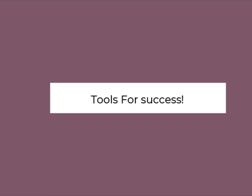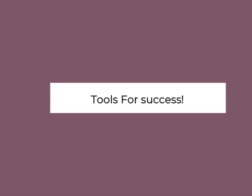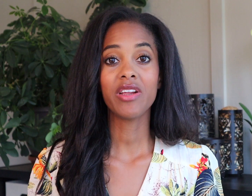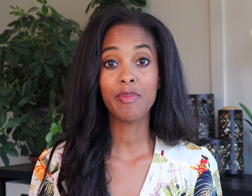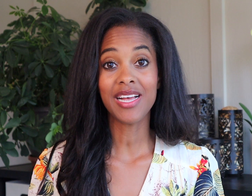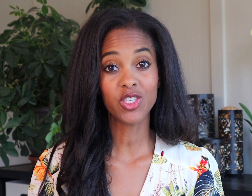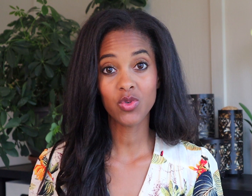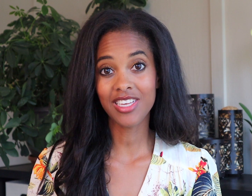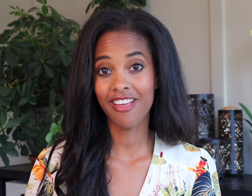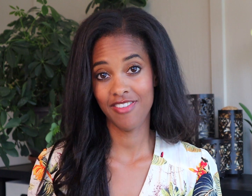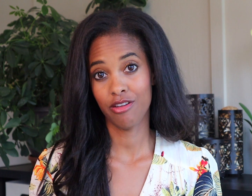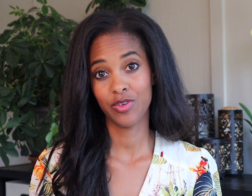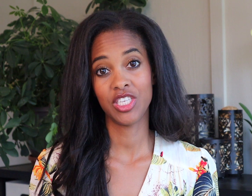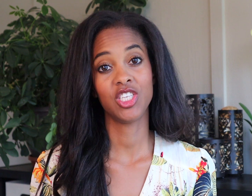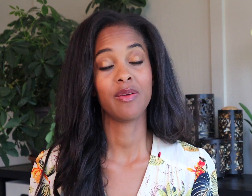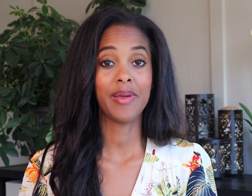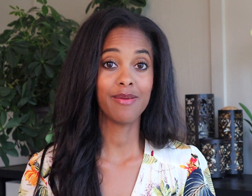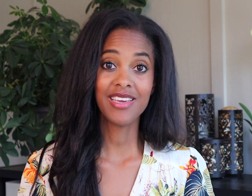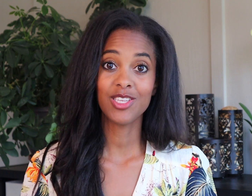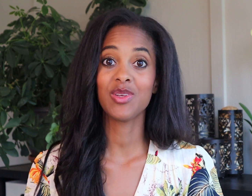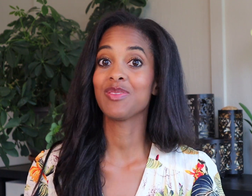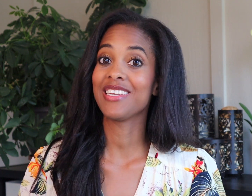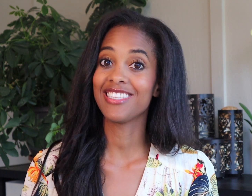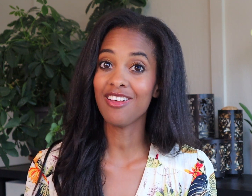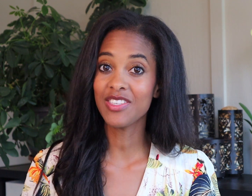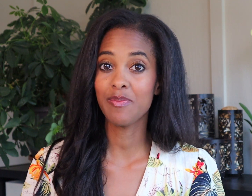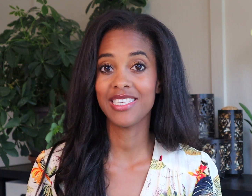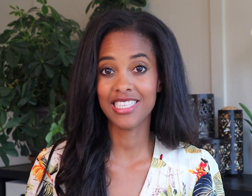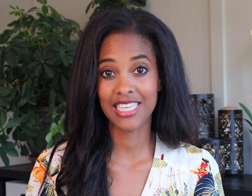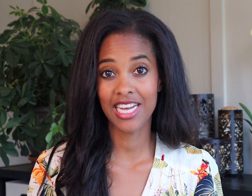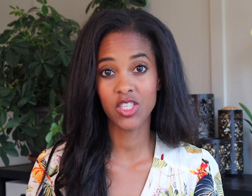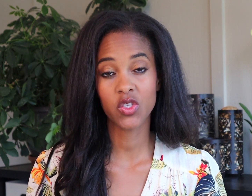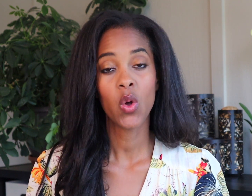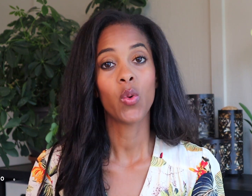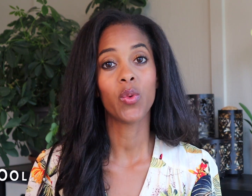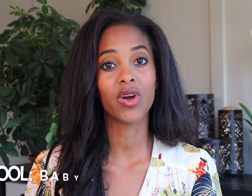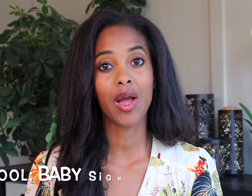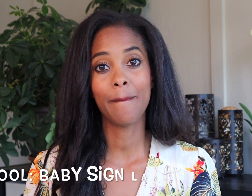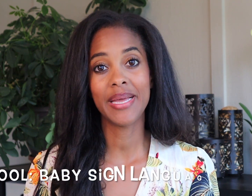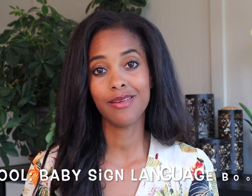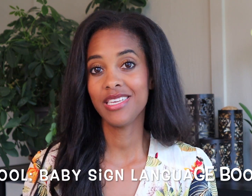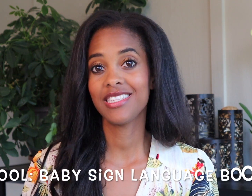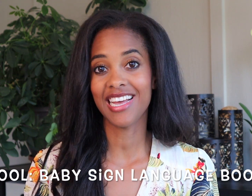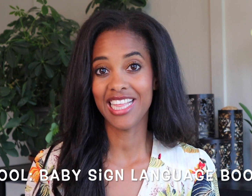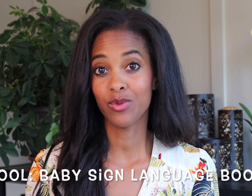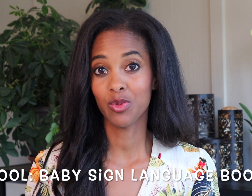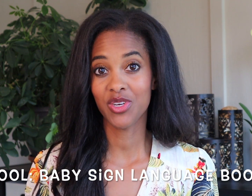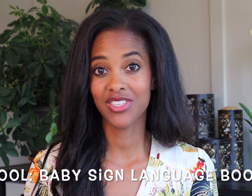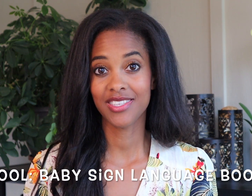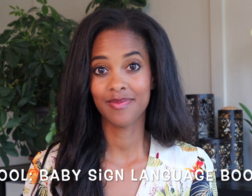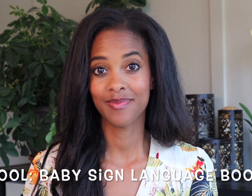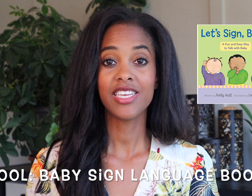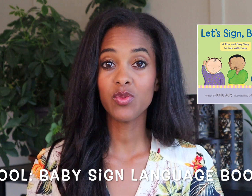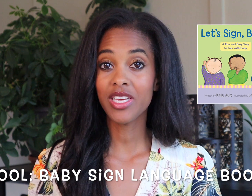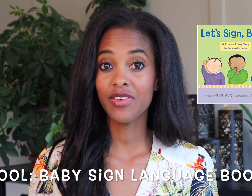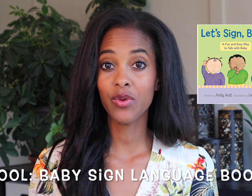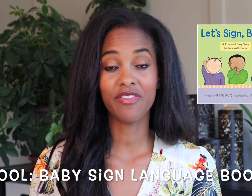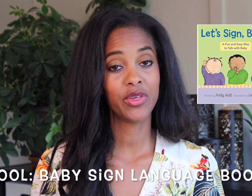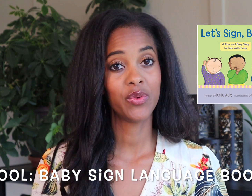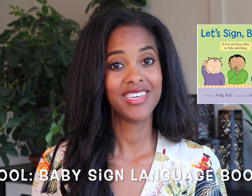One of the best tools I found for teaching baby as well as myself some basic signs were baby sign language books. These will give you a few